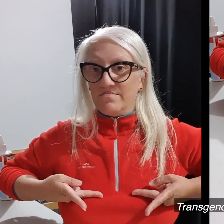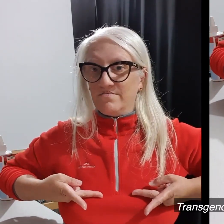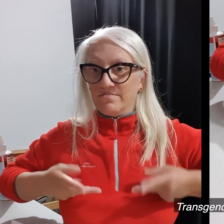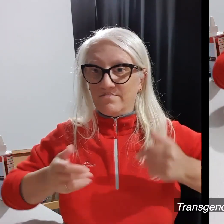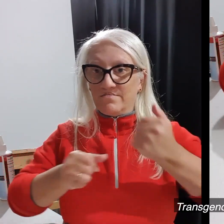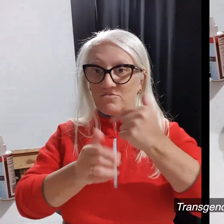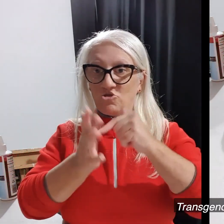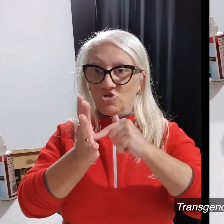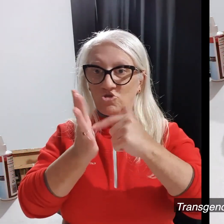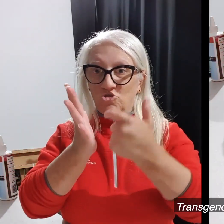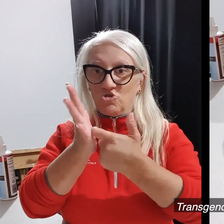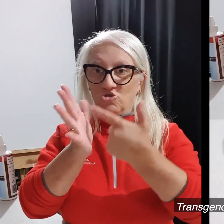Transgender.